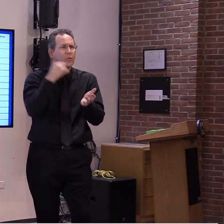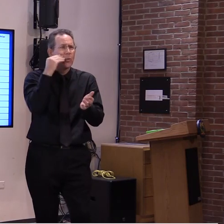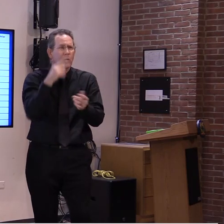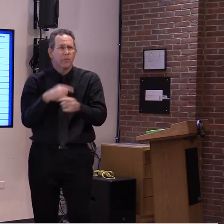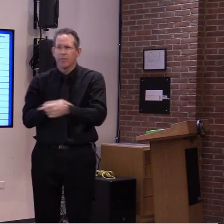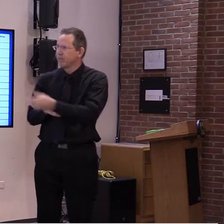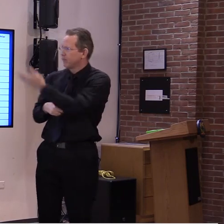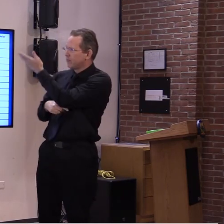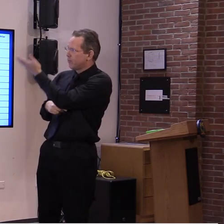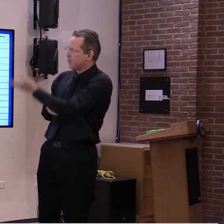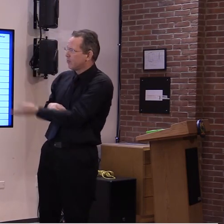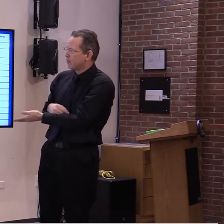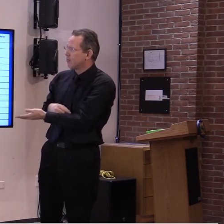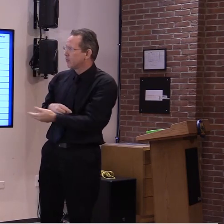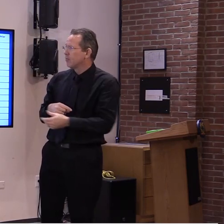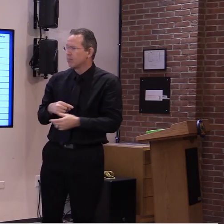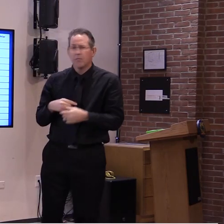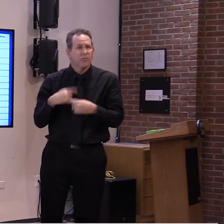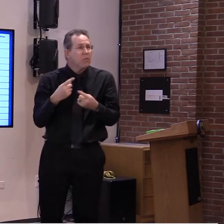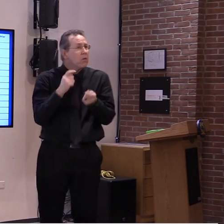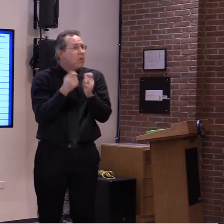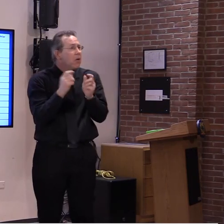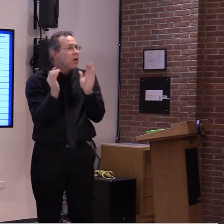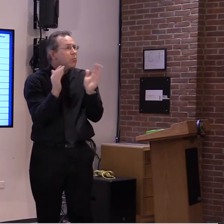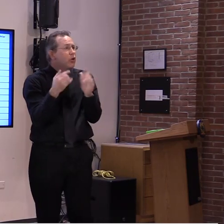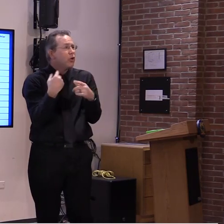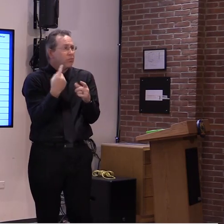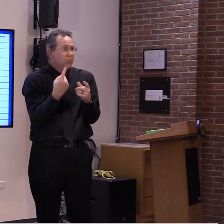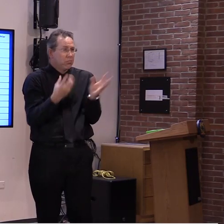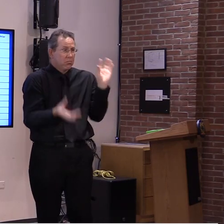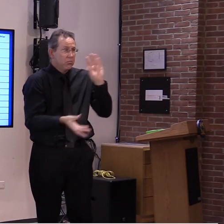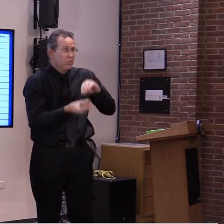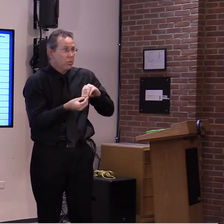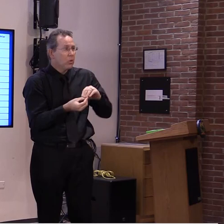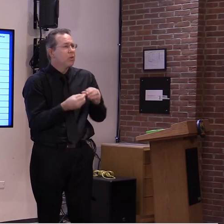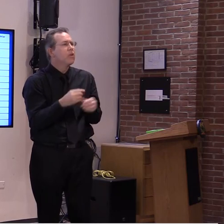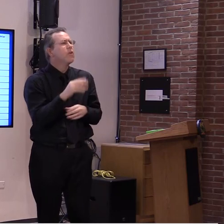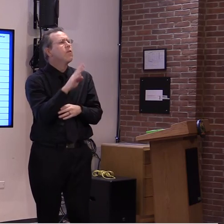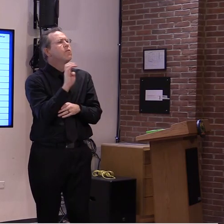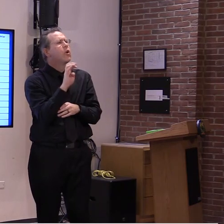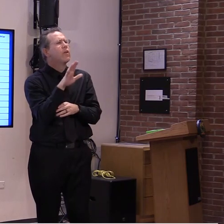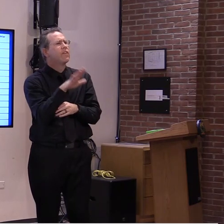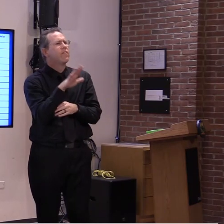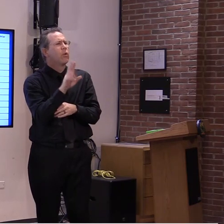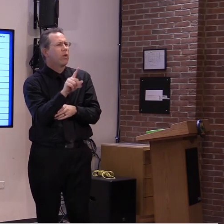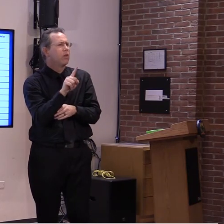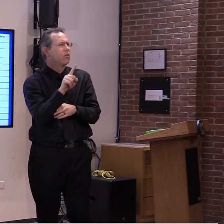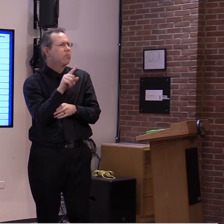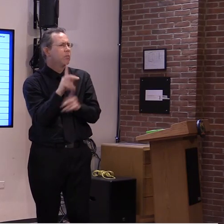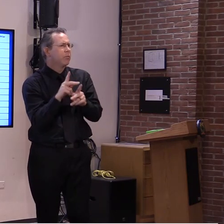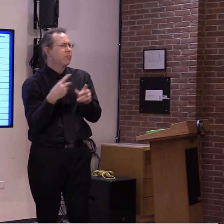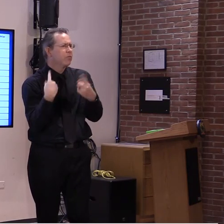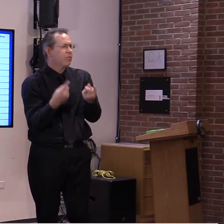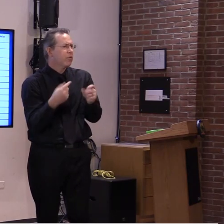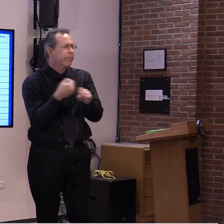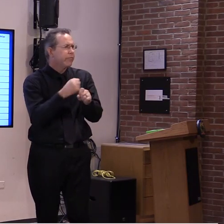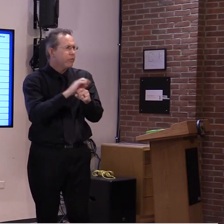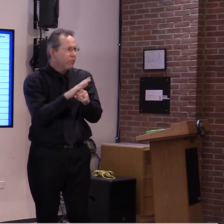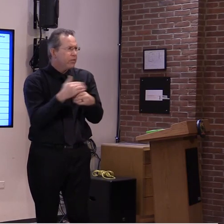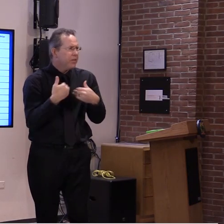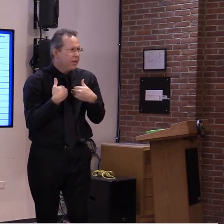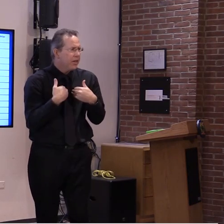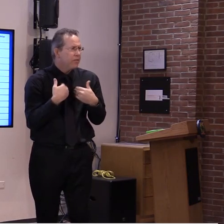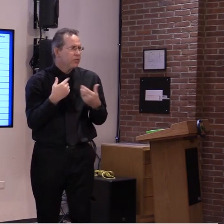case totals this week stand at 451. That's down from 513 last week, with new cases in long-term